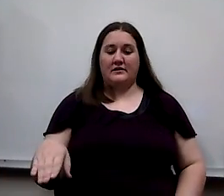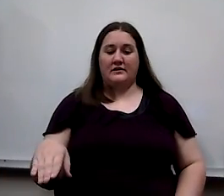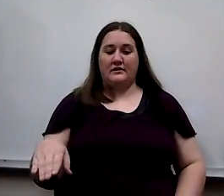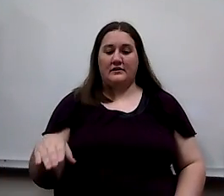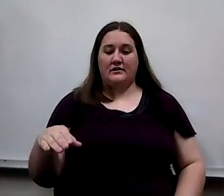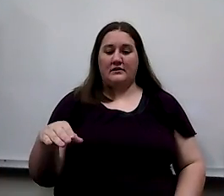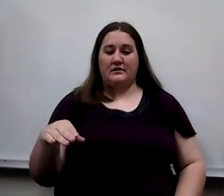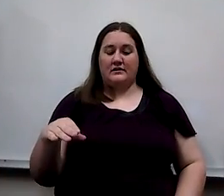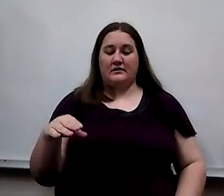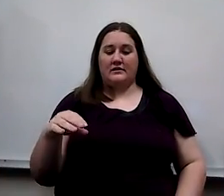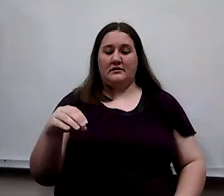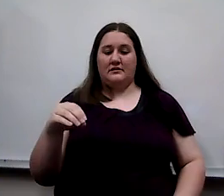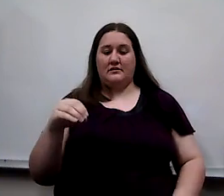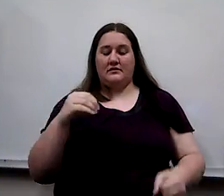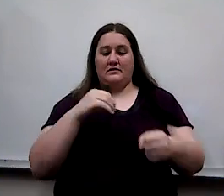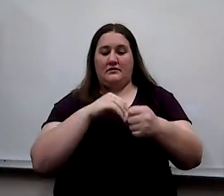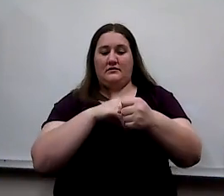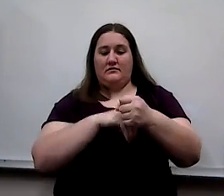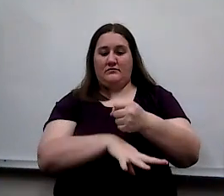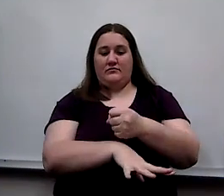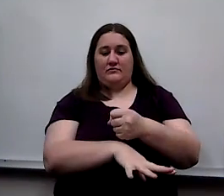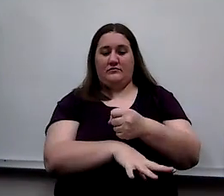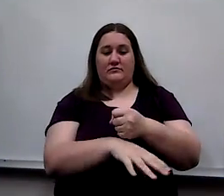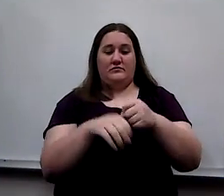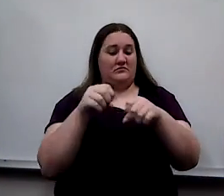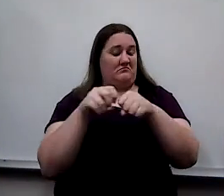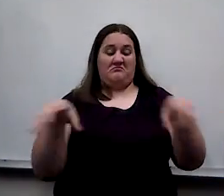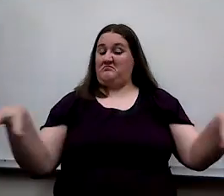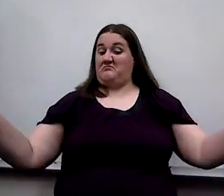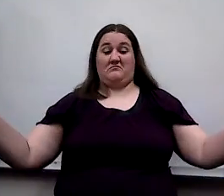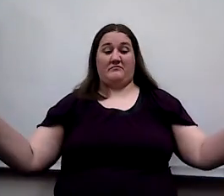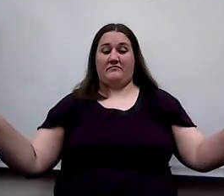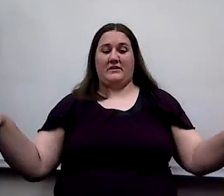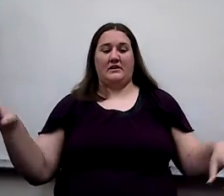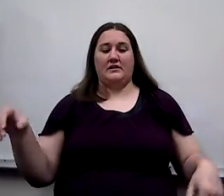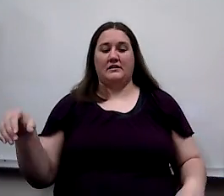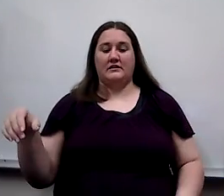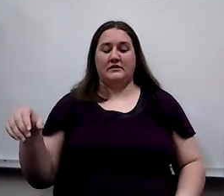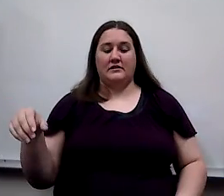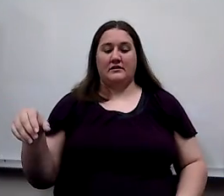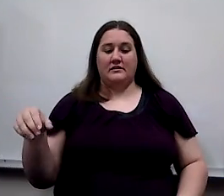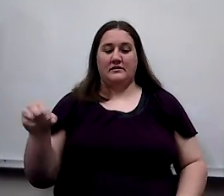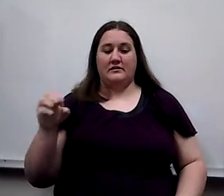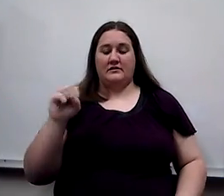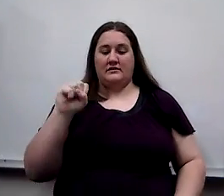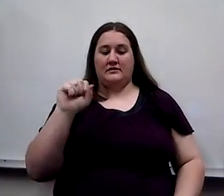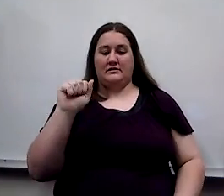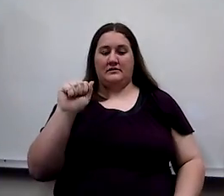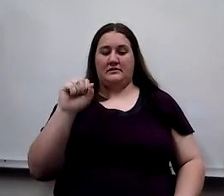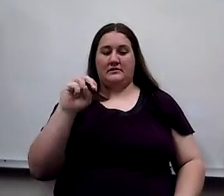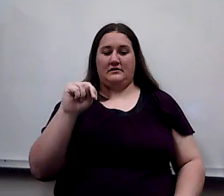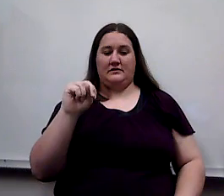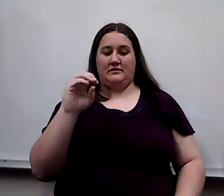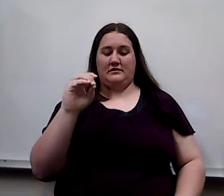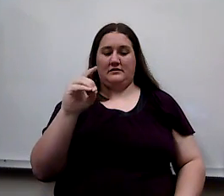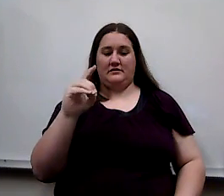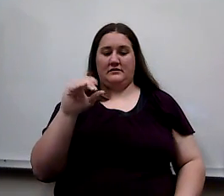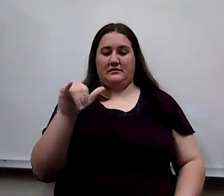out. Sandy soil is also a problem since rose bushes need a fairly wet soil and sandy soil